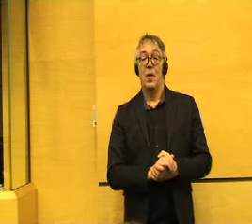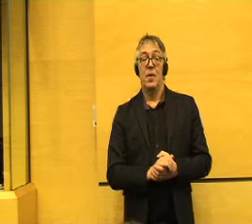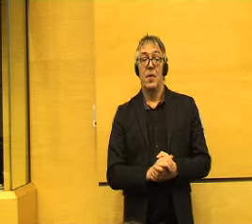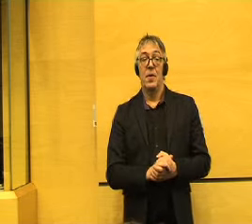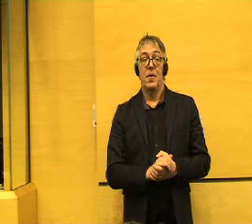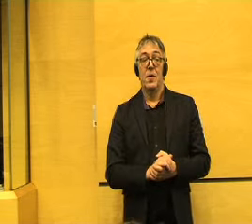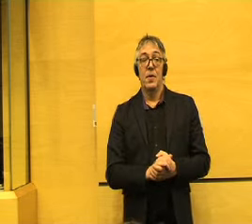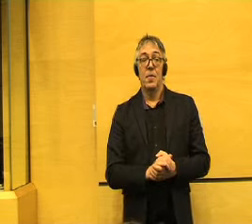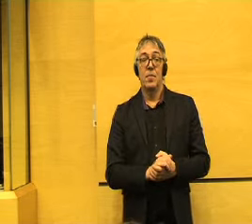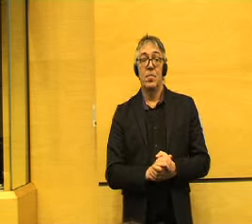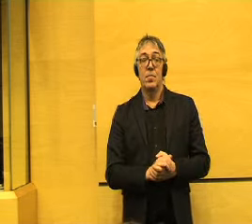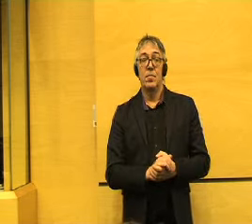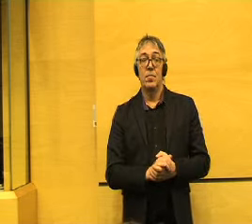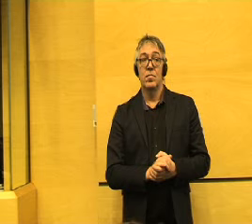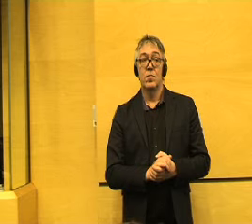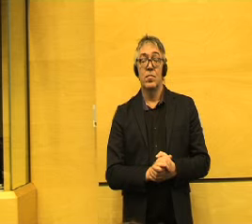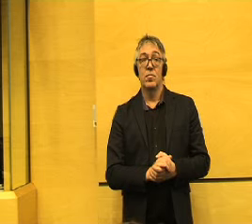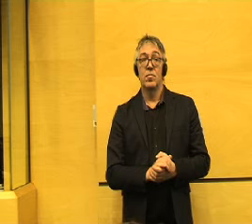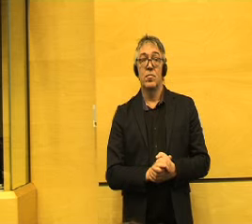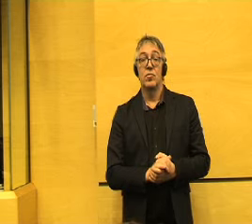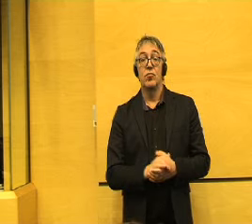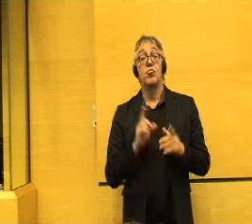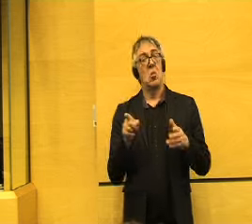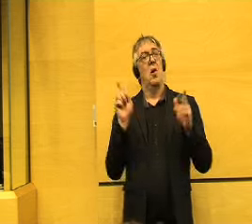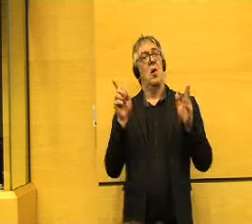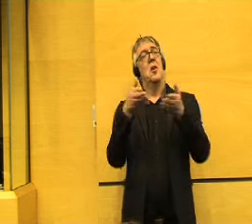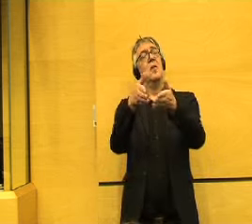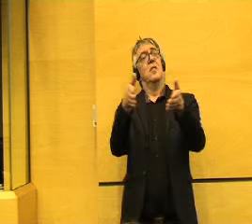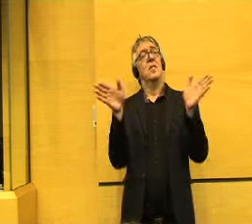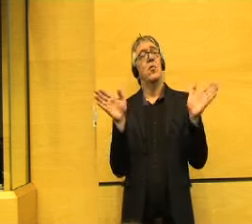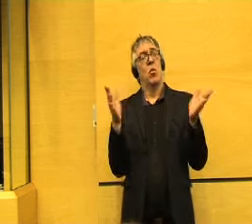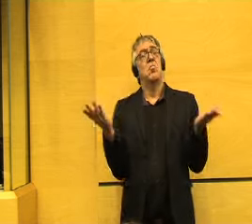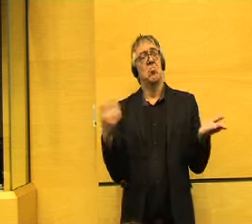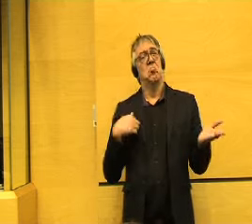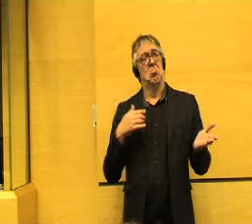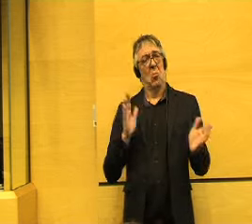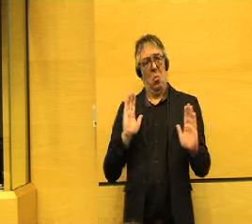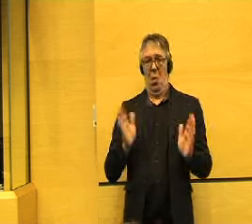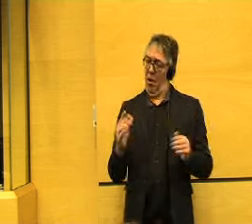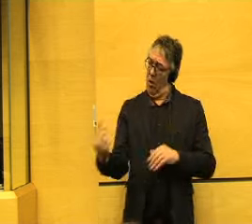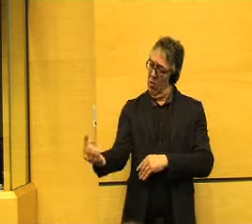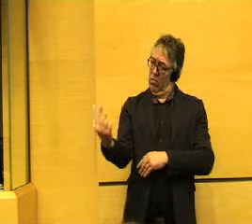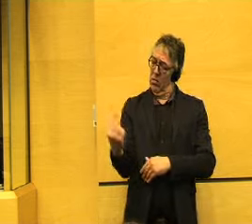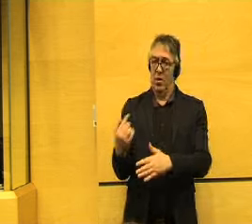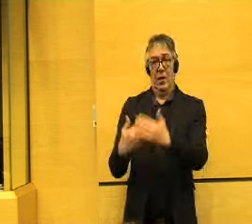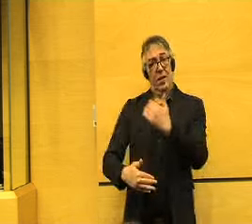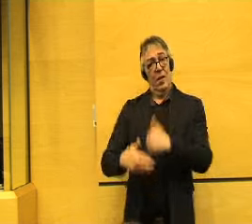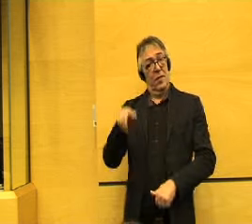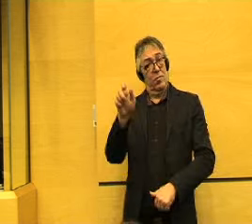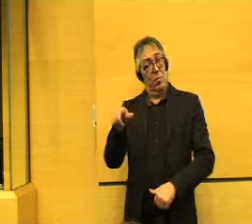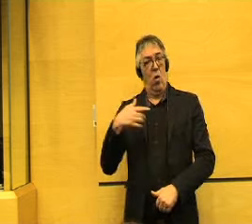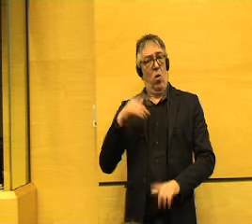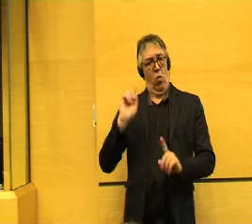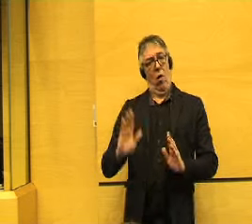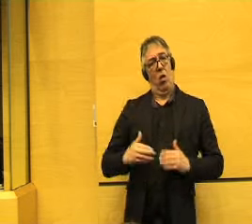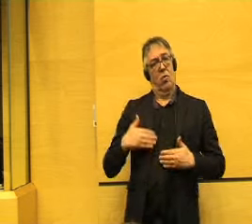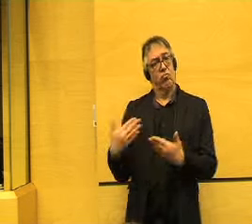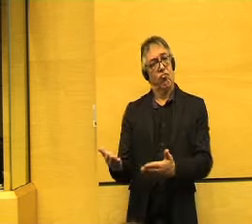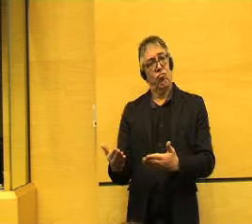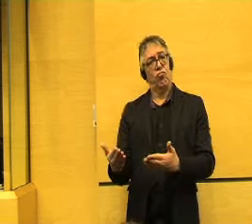principle, appropriate, reasonable accommodation will be provided for persons with